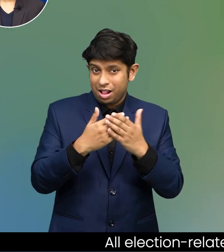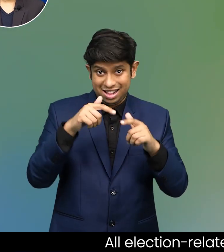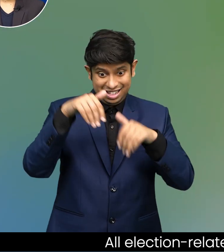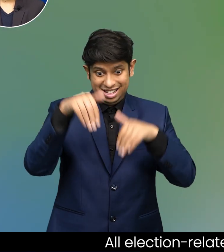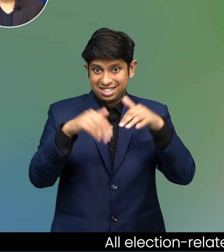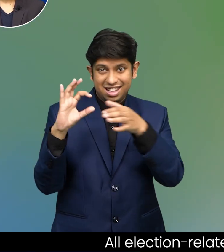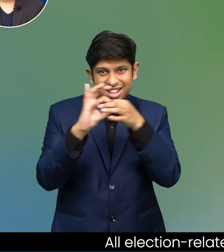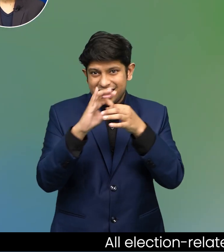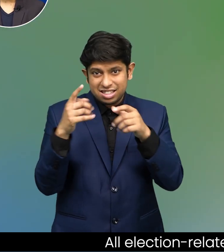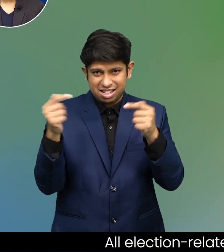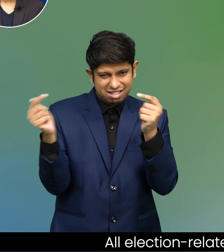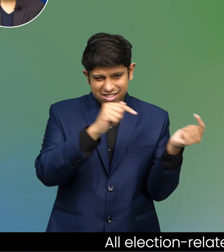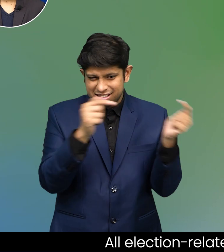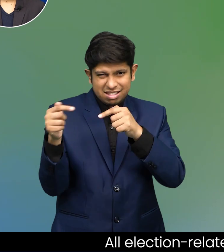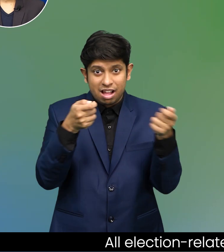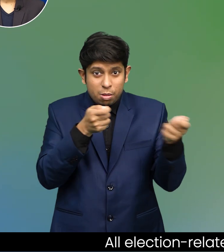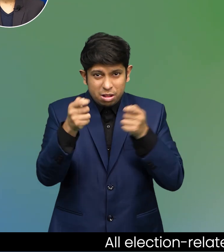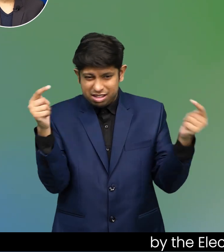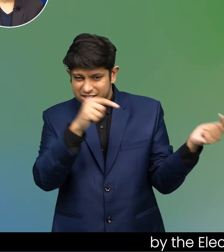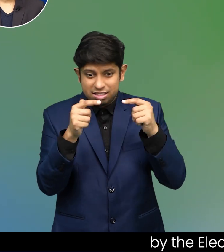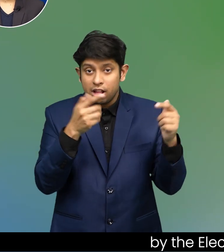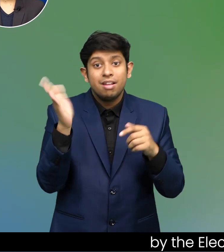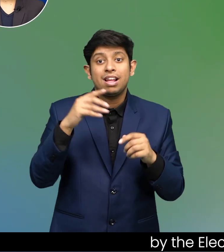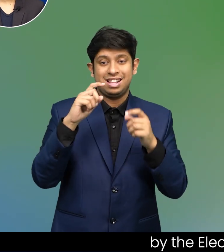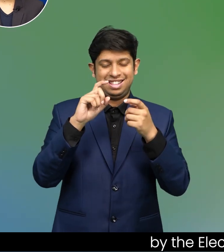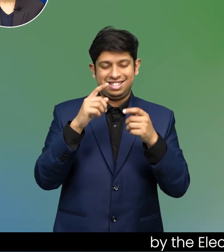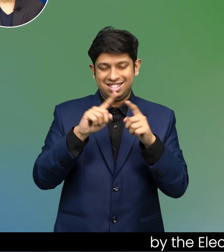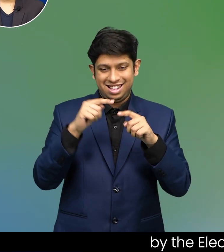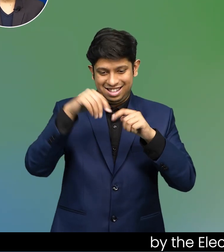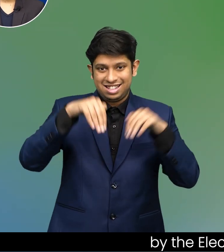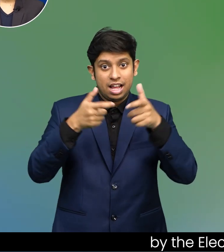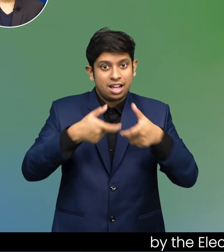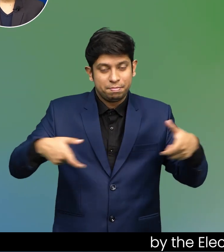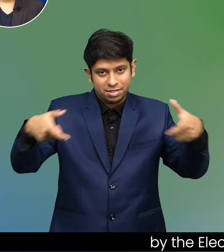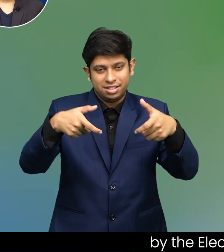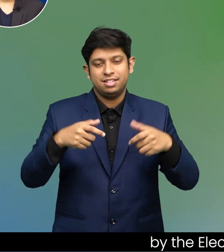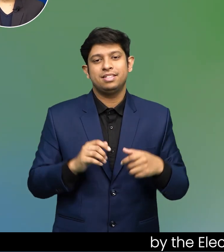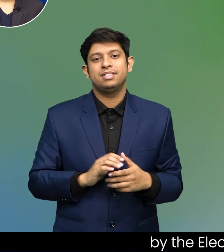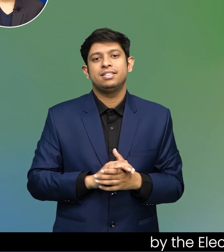All election-related disputes are handled by the Election Commission.